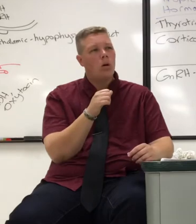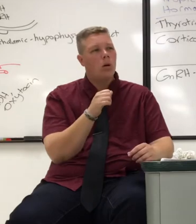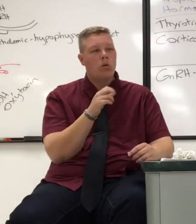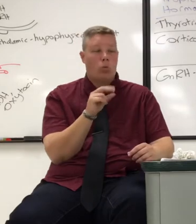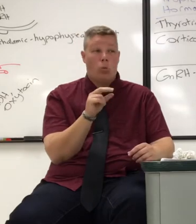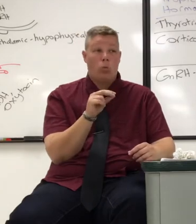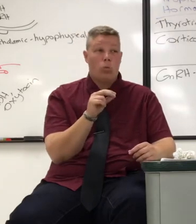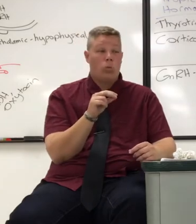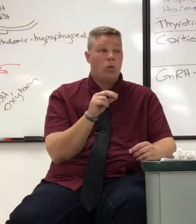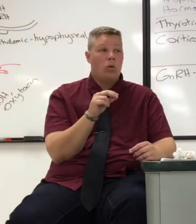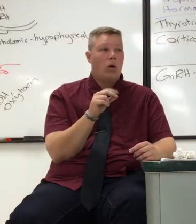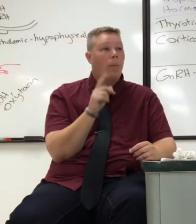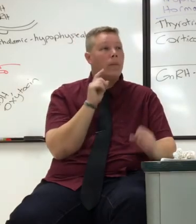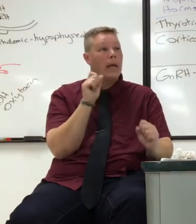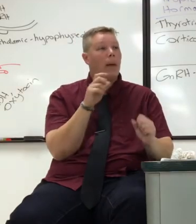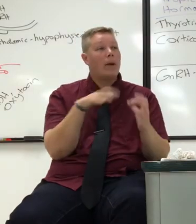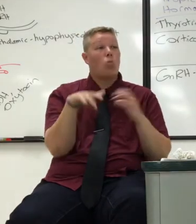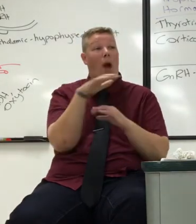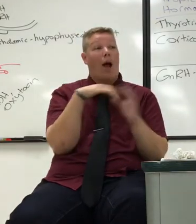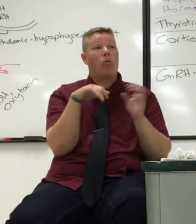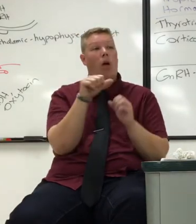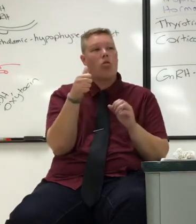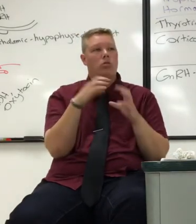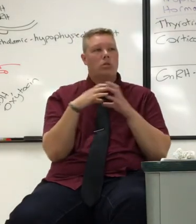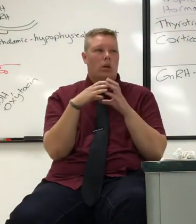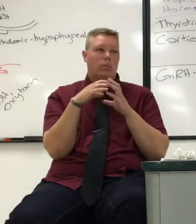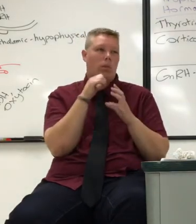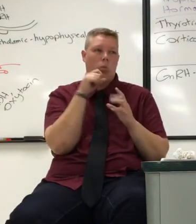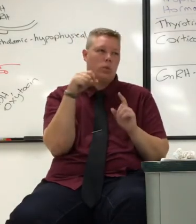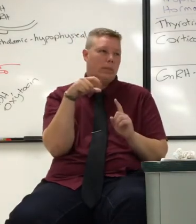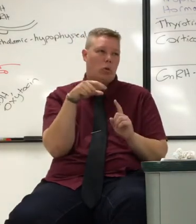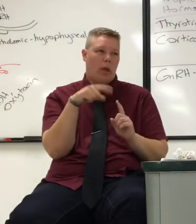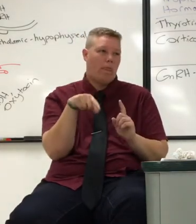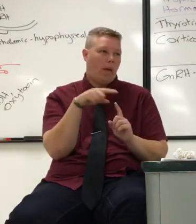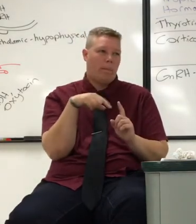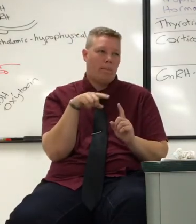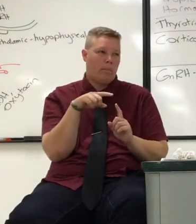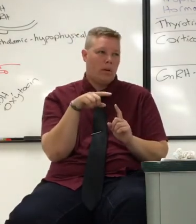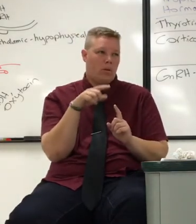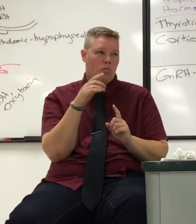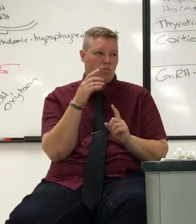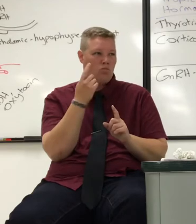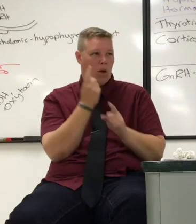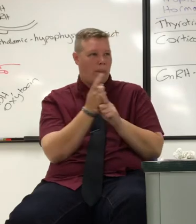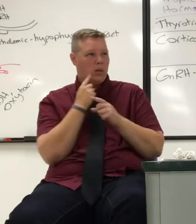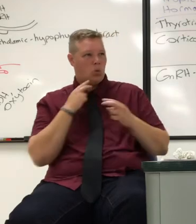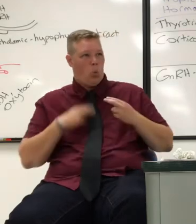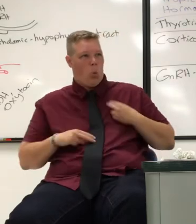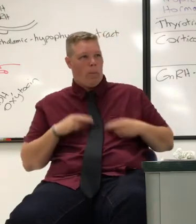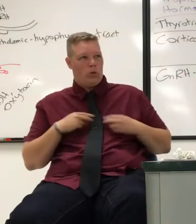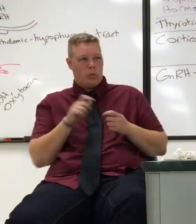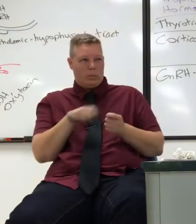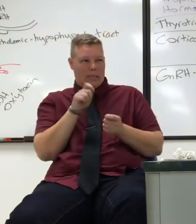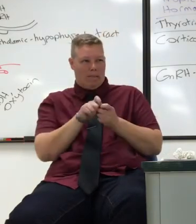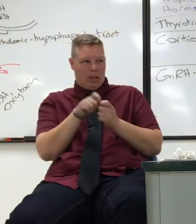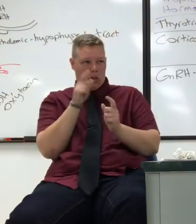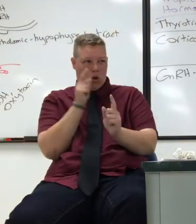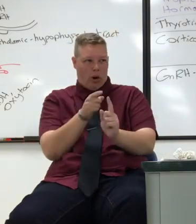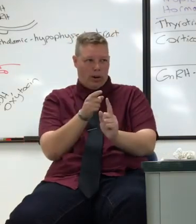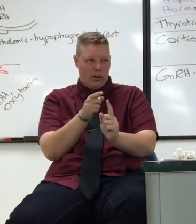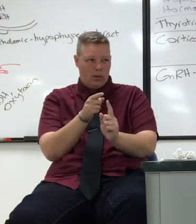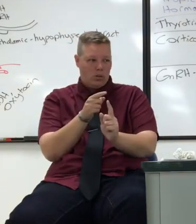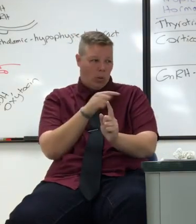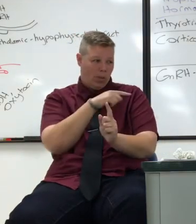No. They can be around other cells, but they won't stimulate them. Because remember, hormones have specificity. So